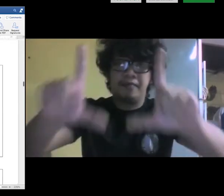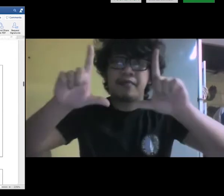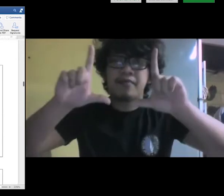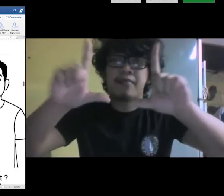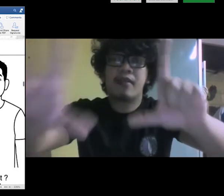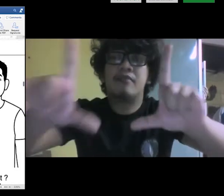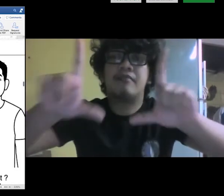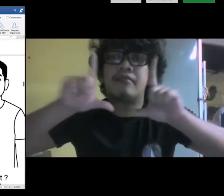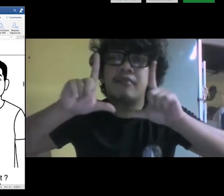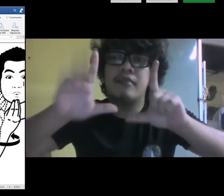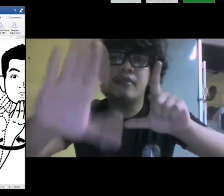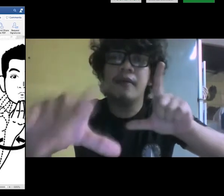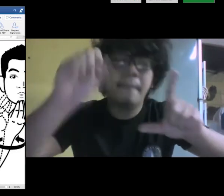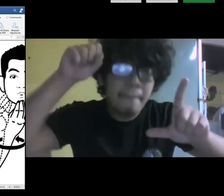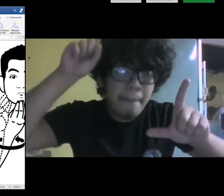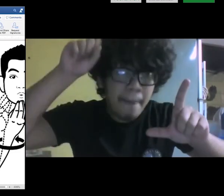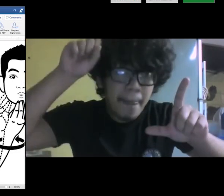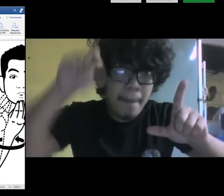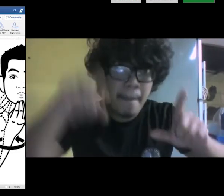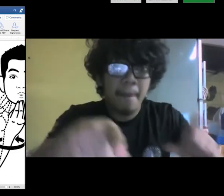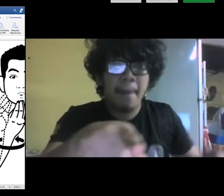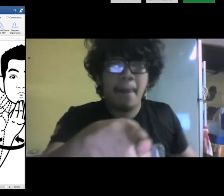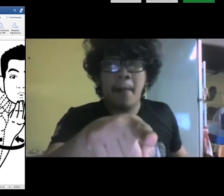Yeah, I can see. Yeah.